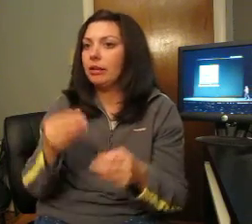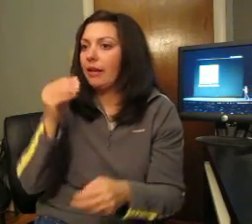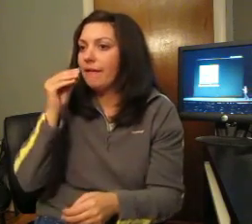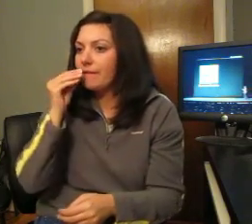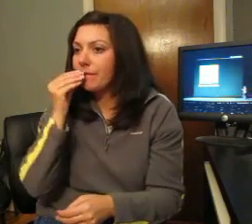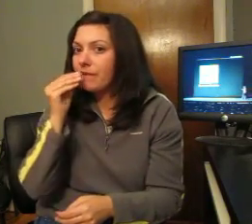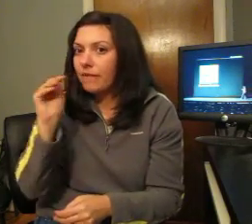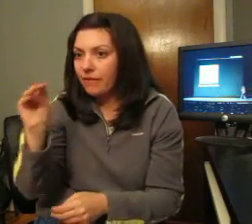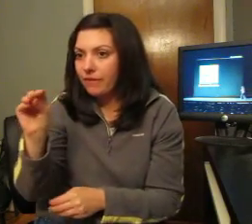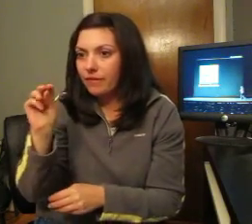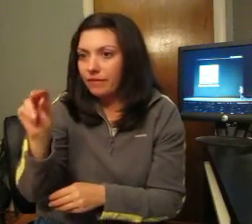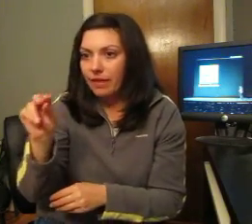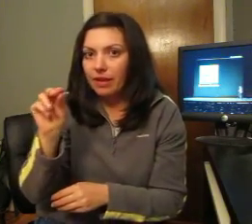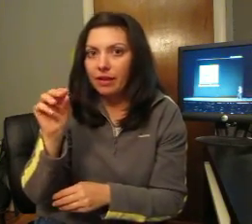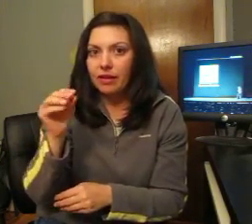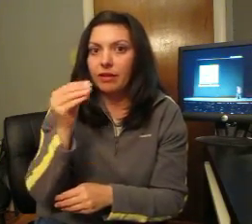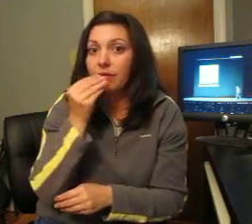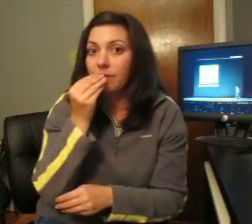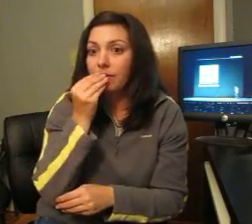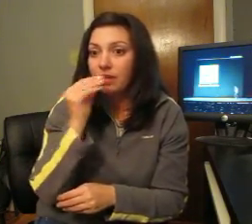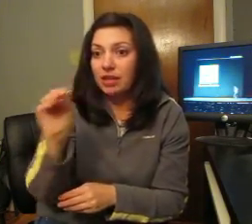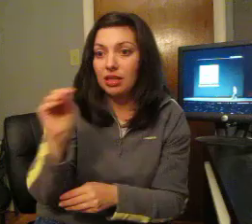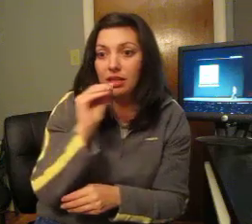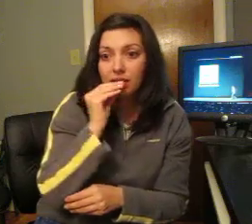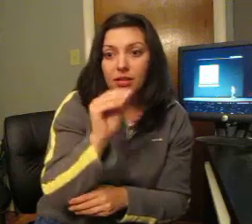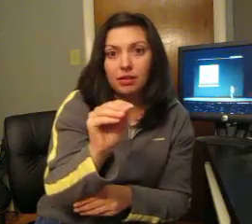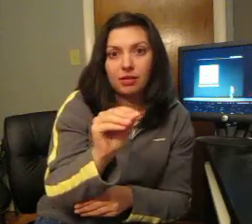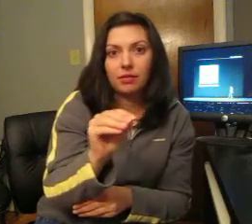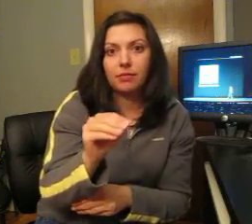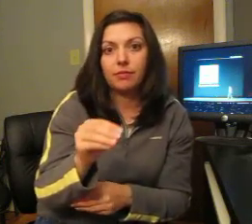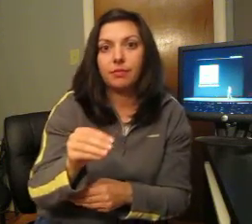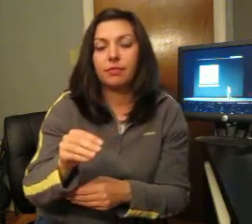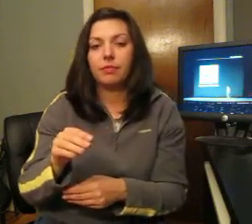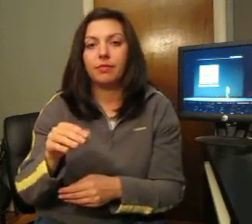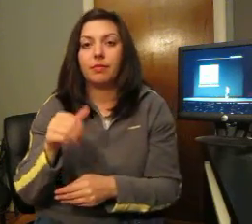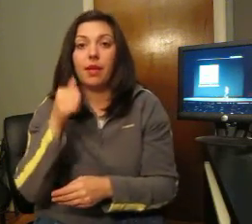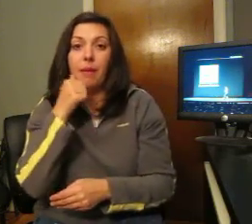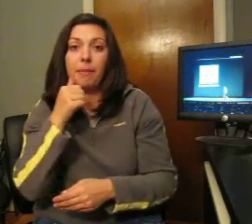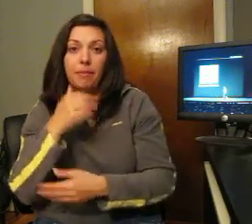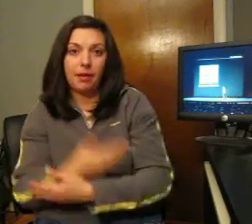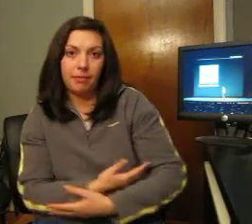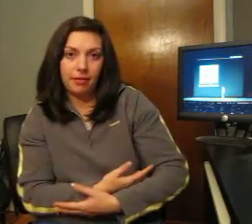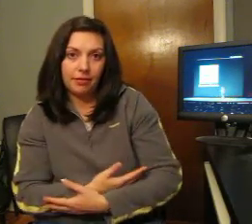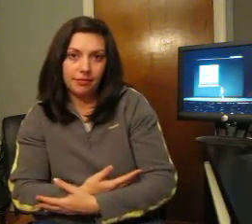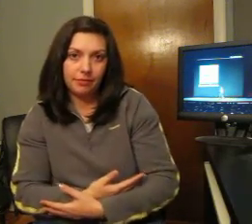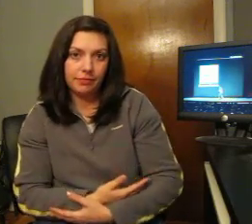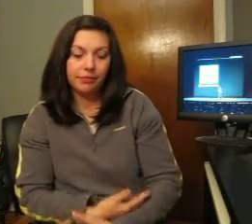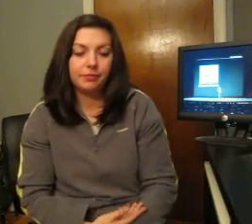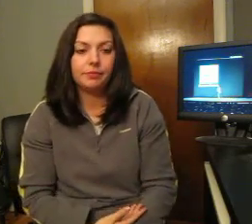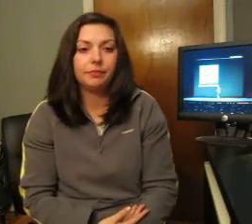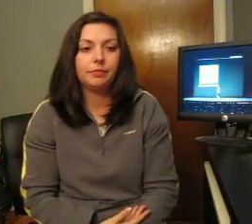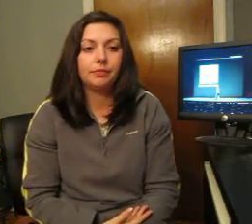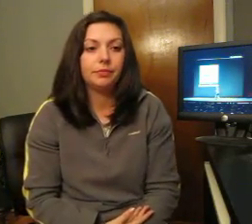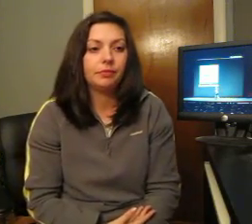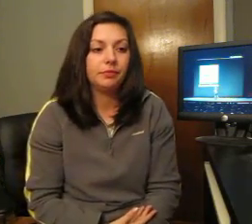or through evolution anyway, came up with a solution to that, which is to get somebody else to raise his offspring.